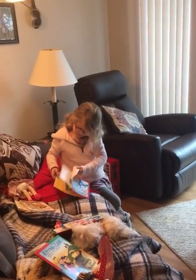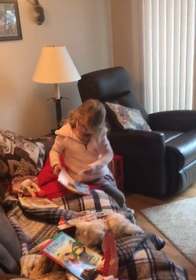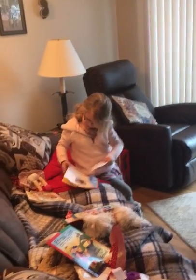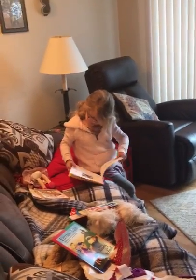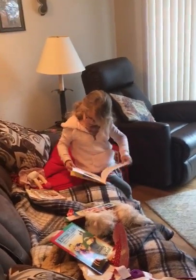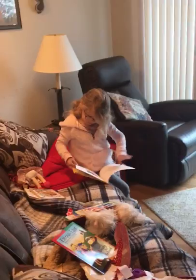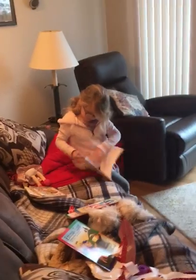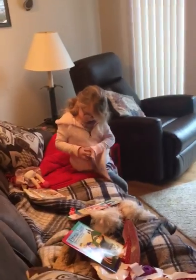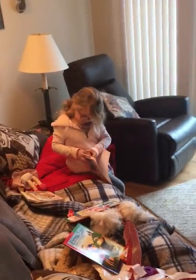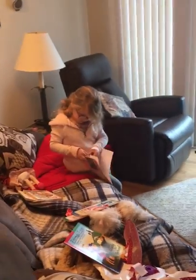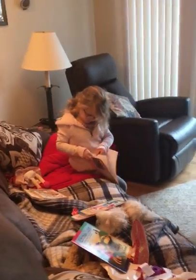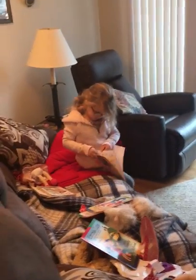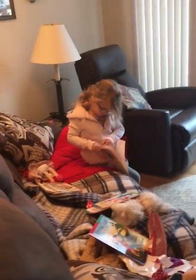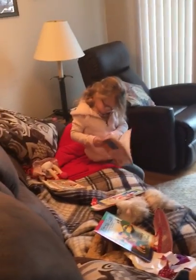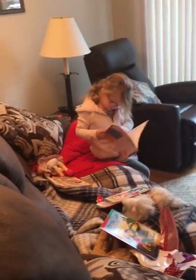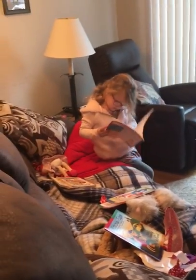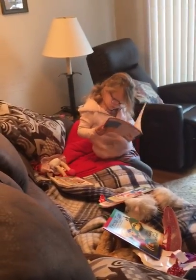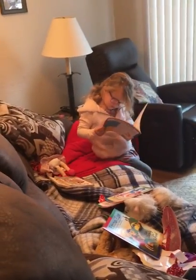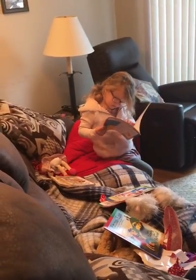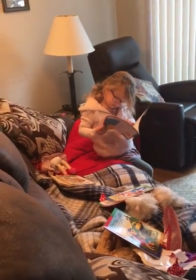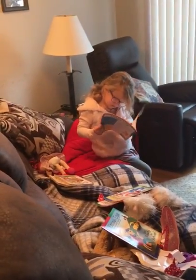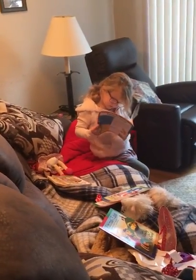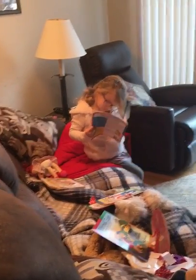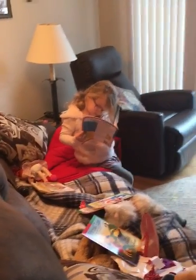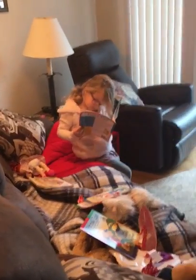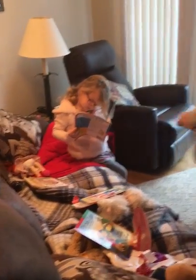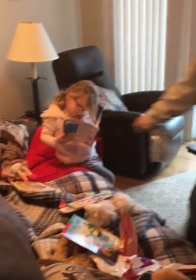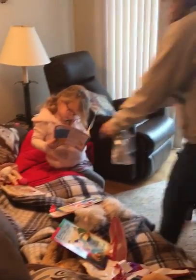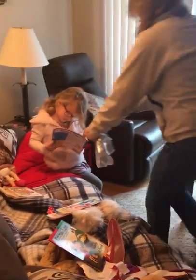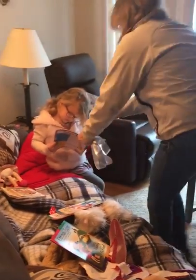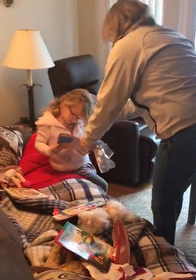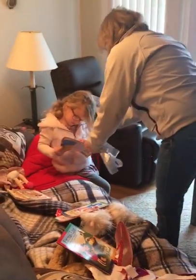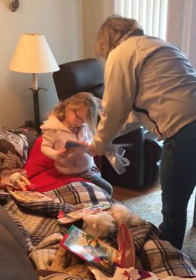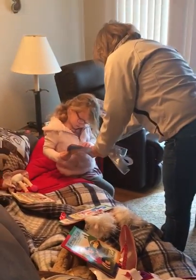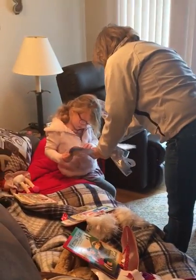Aunt Stacey wrote those books. Look. For you to learn how to sign language.